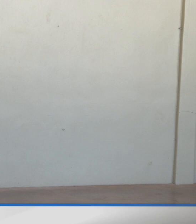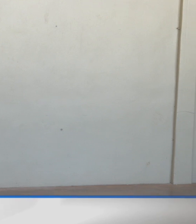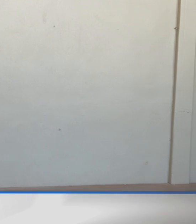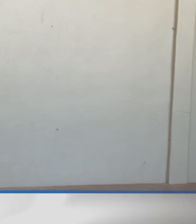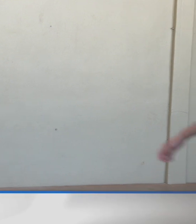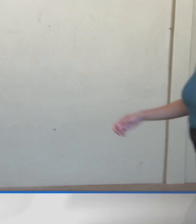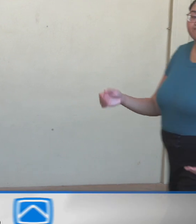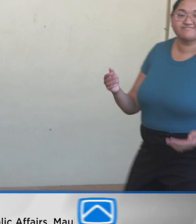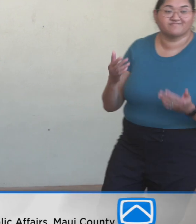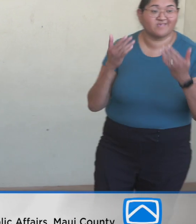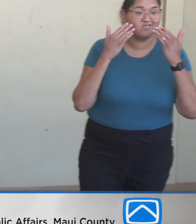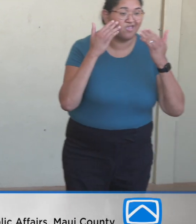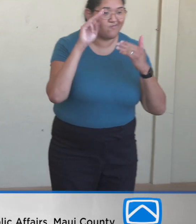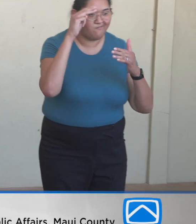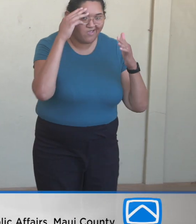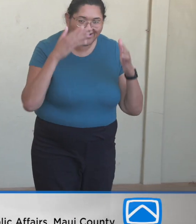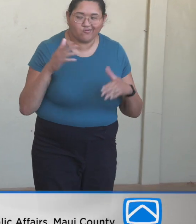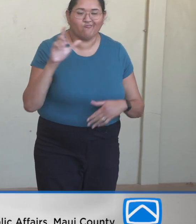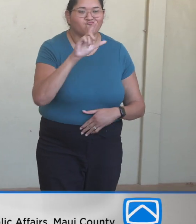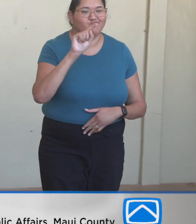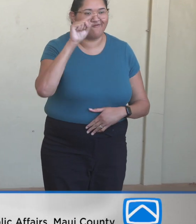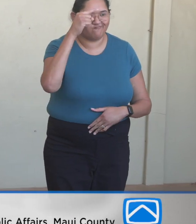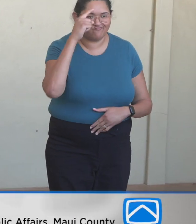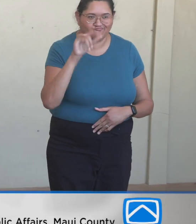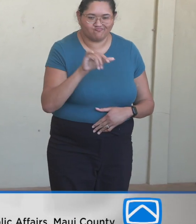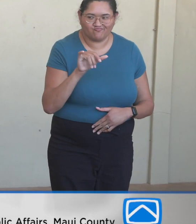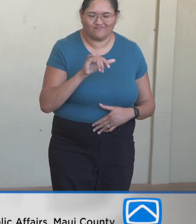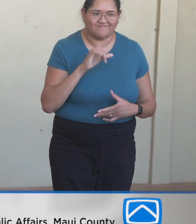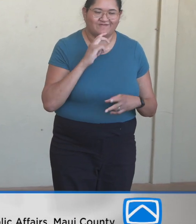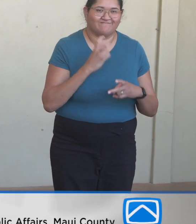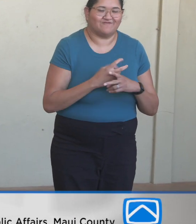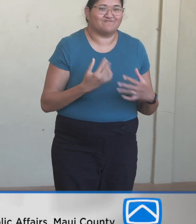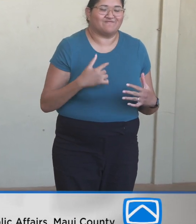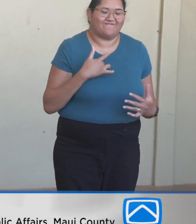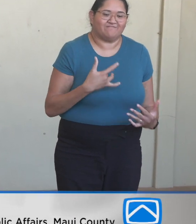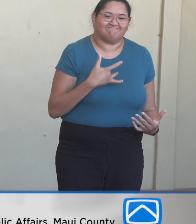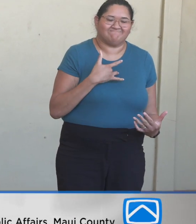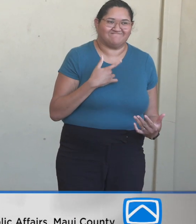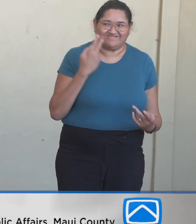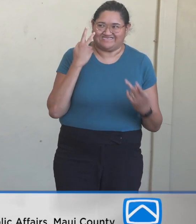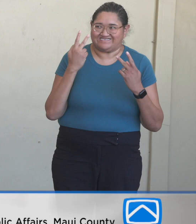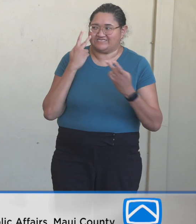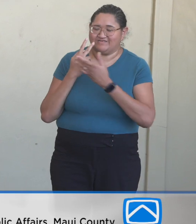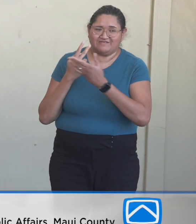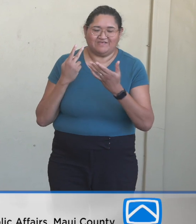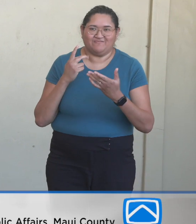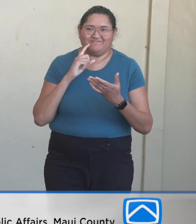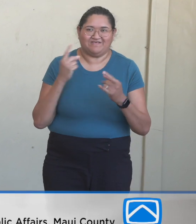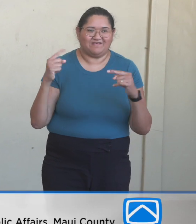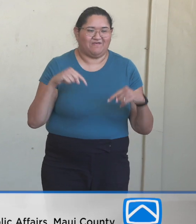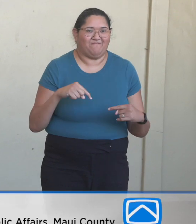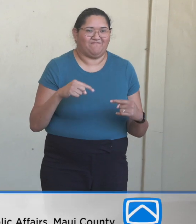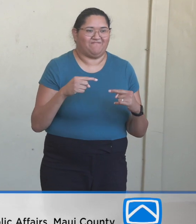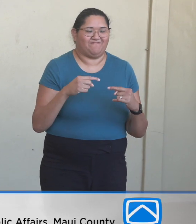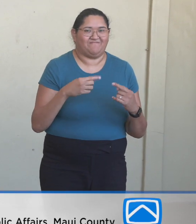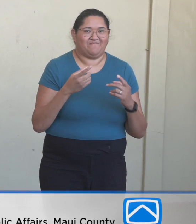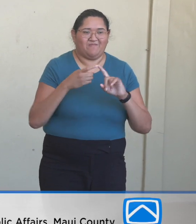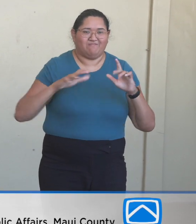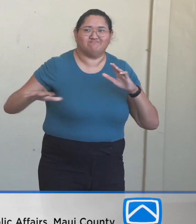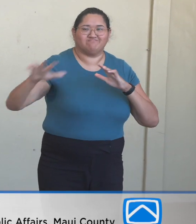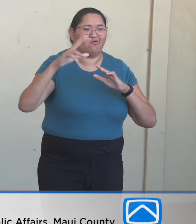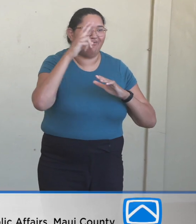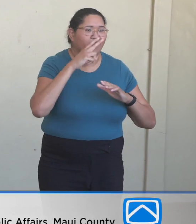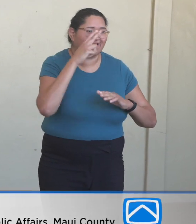Thank you, mayors and Lieutenant Governor. It was hard not to cry when you see so much help coming from across